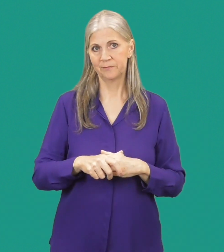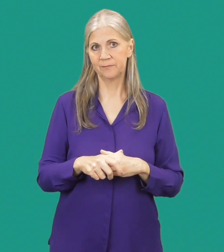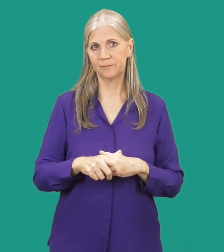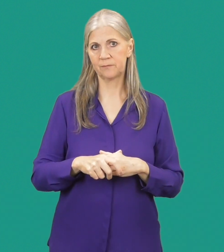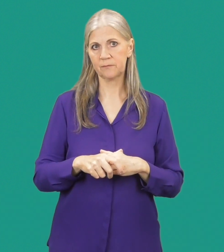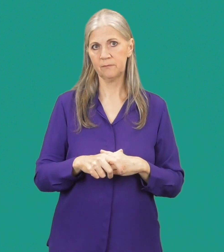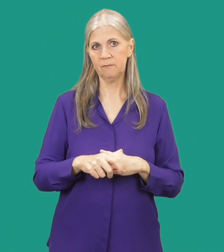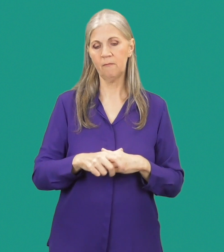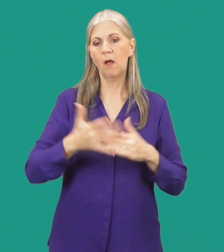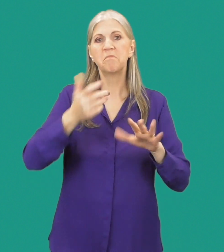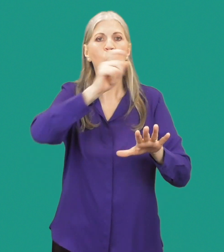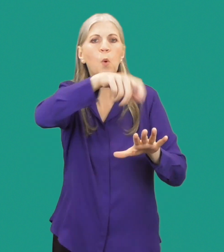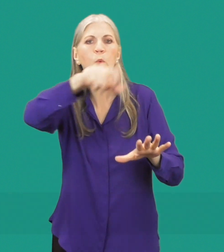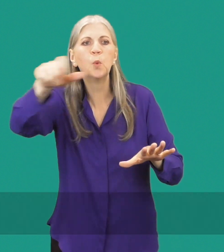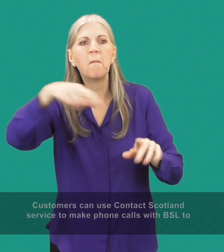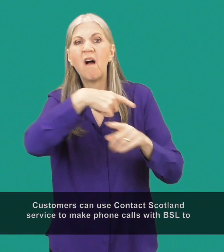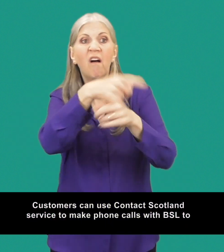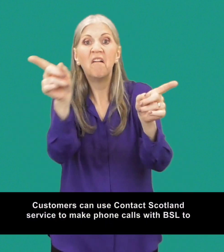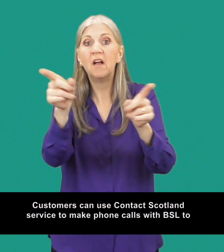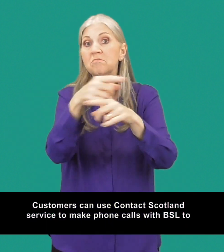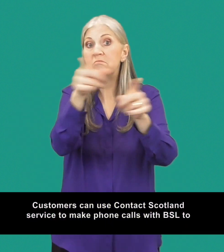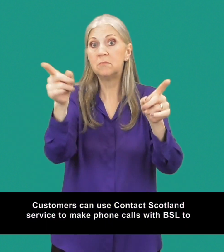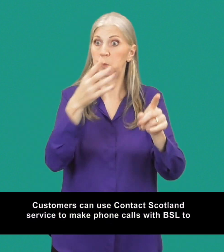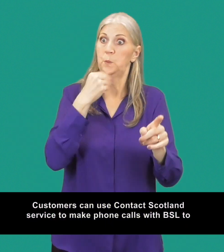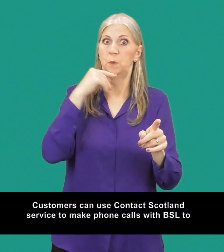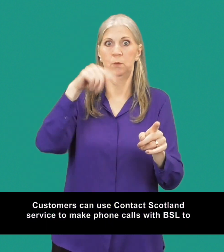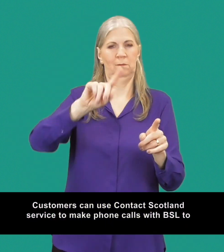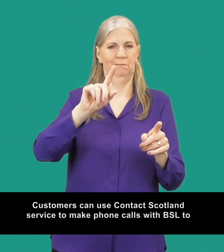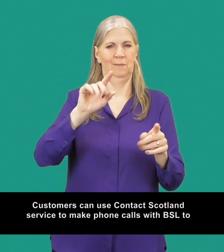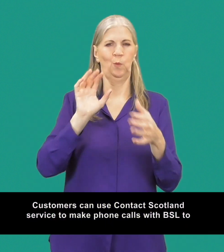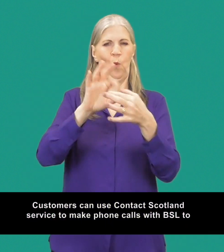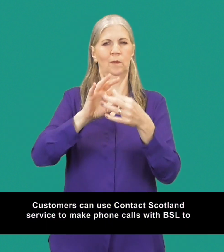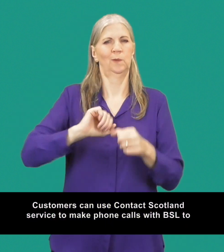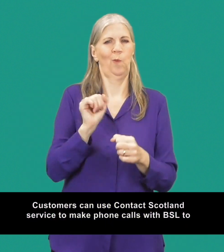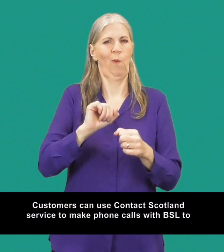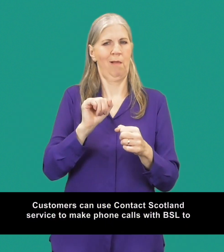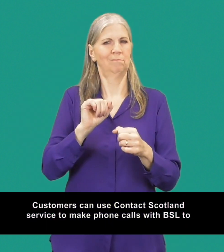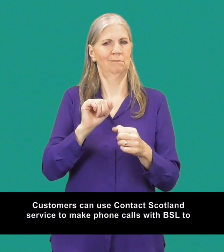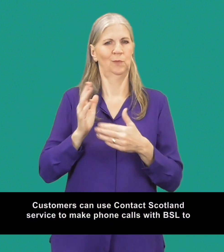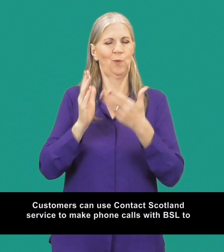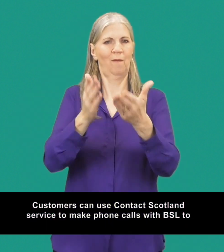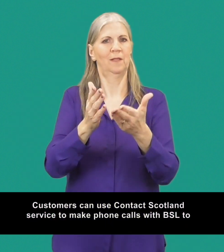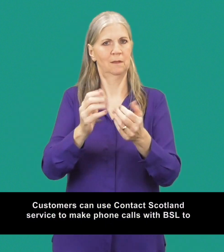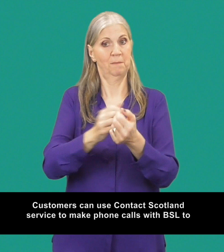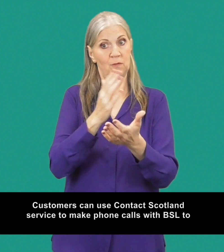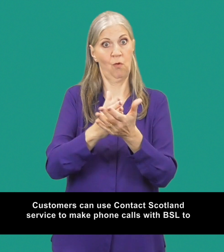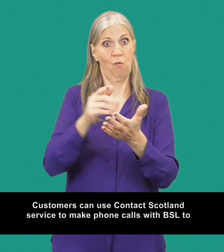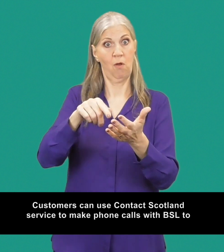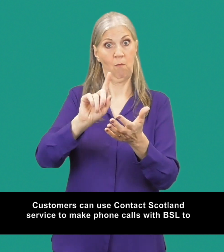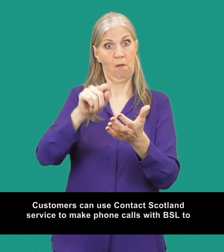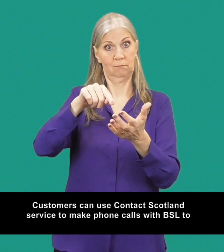Customers can use Contact Scotland BSL service to make phone calls with BSL